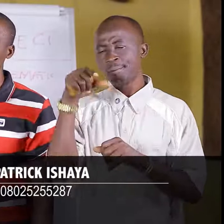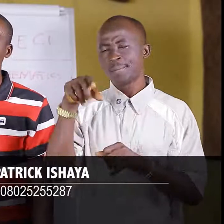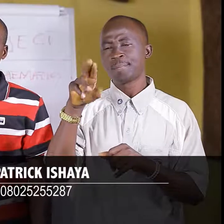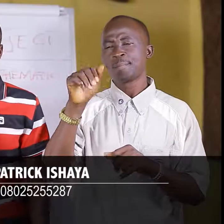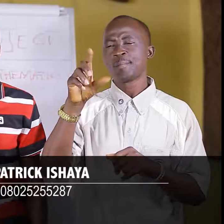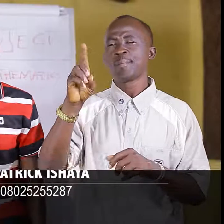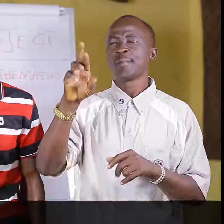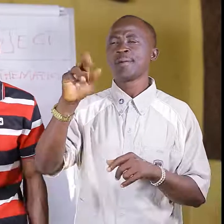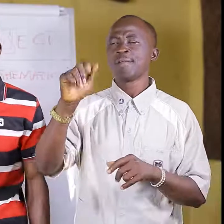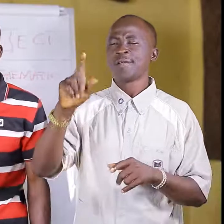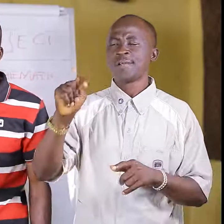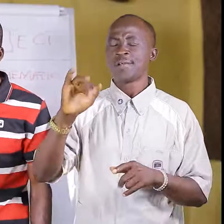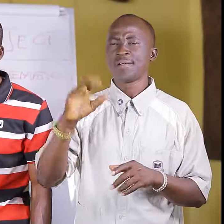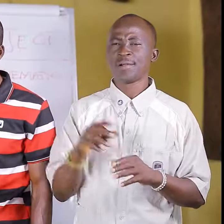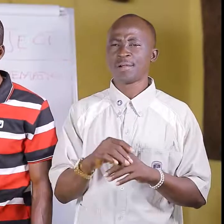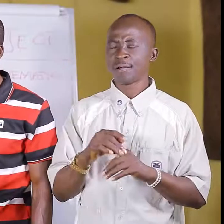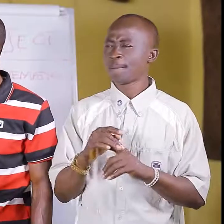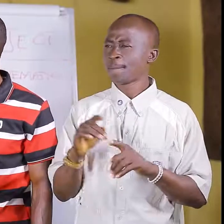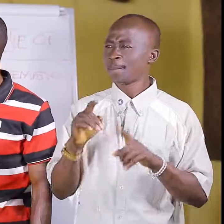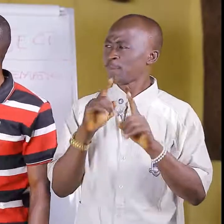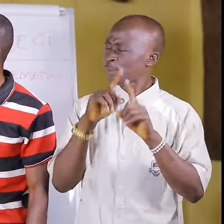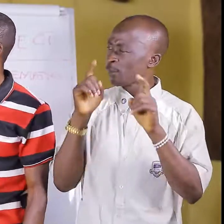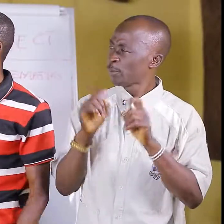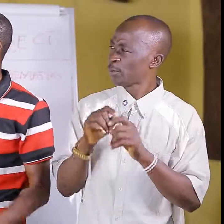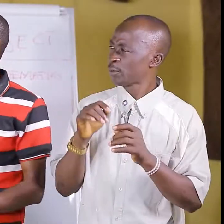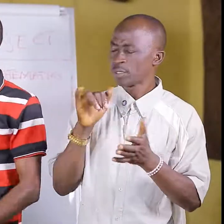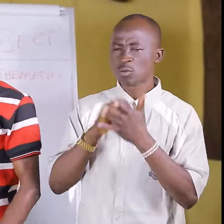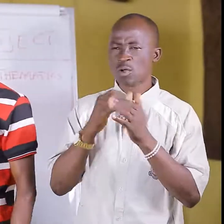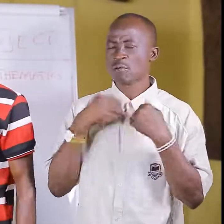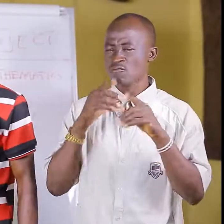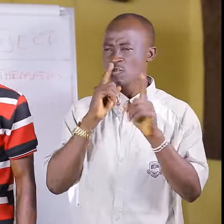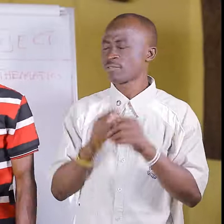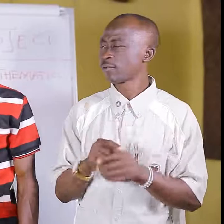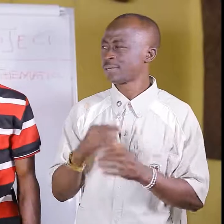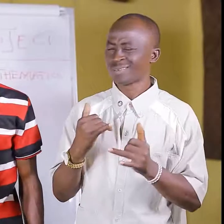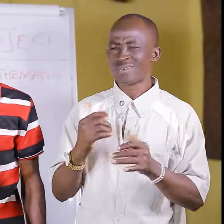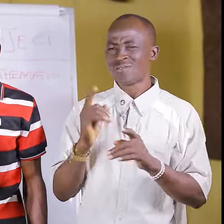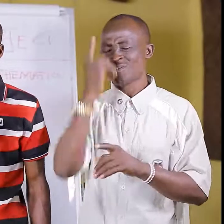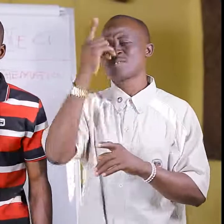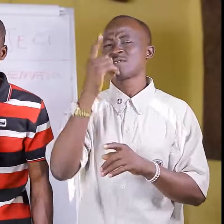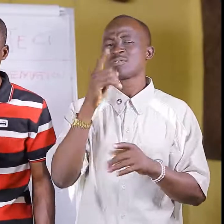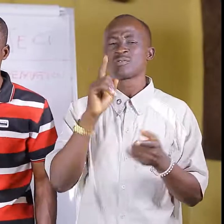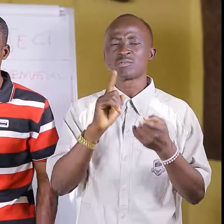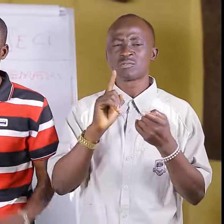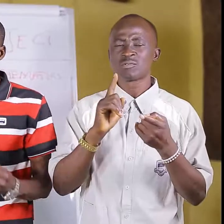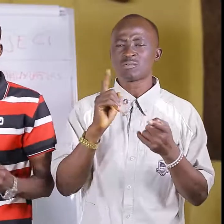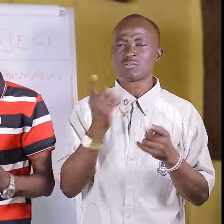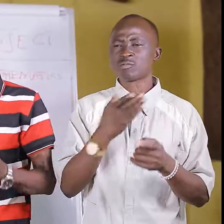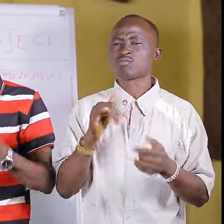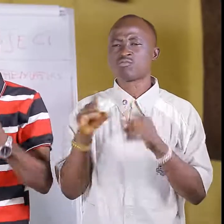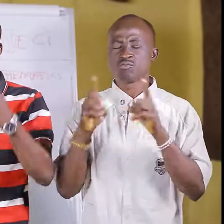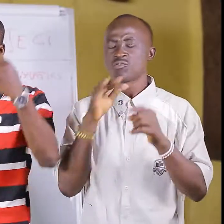equation in which we have to solve it. Now, the first step in solving quadratic equation